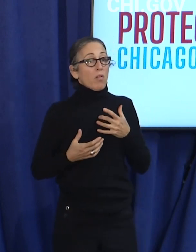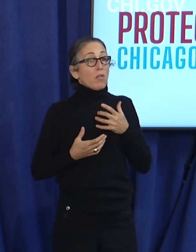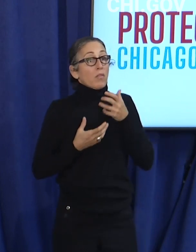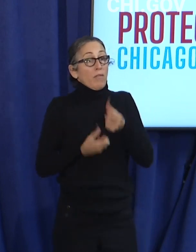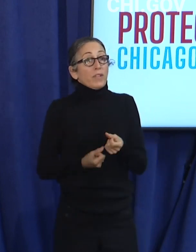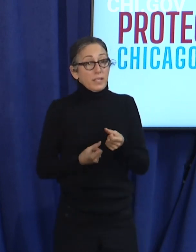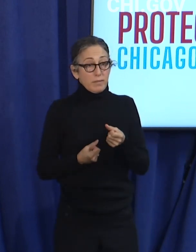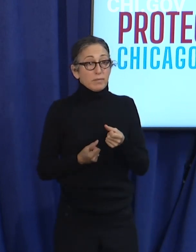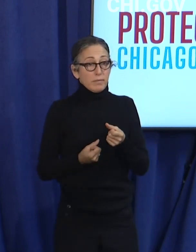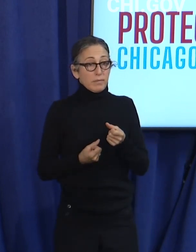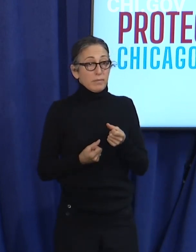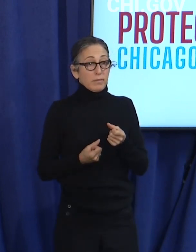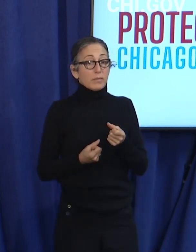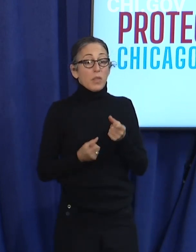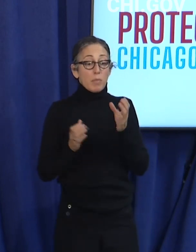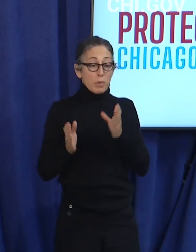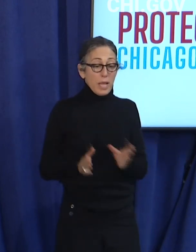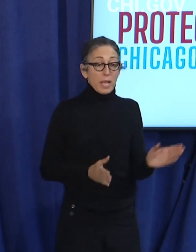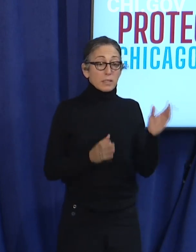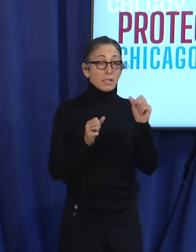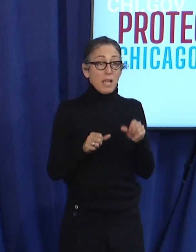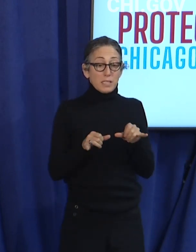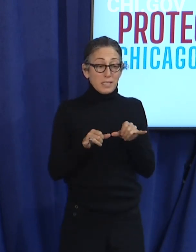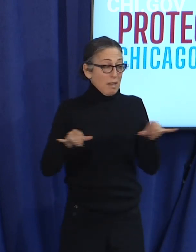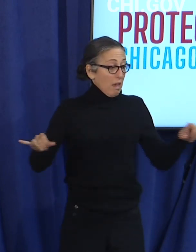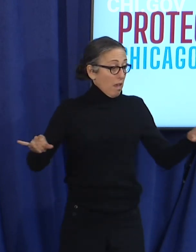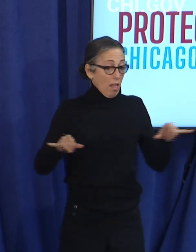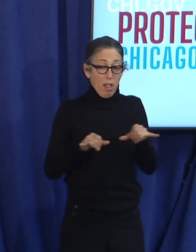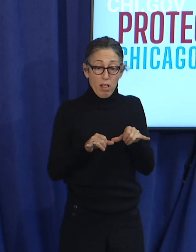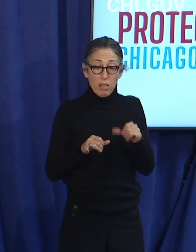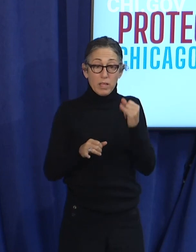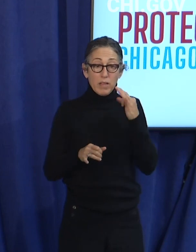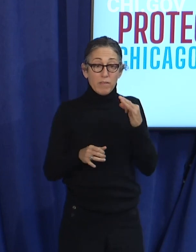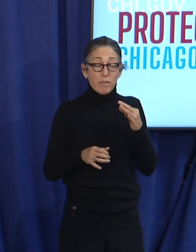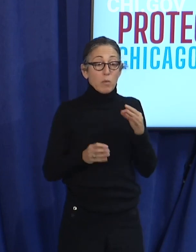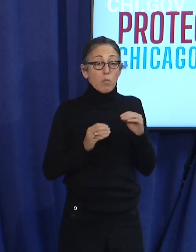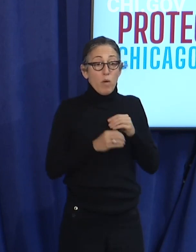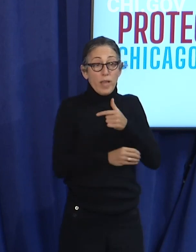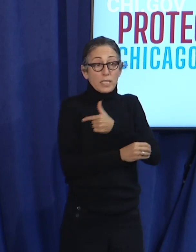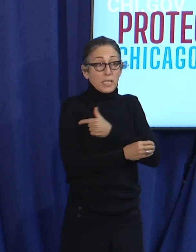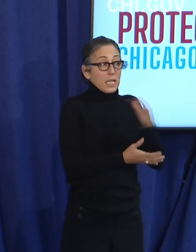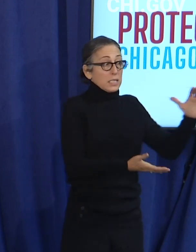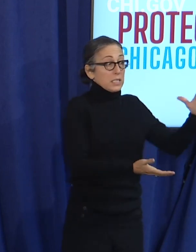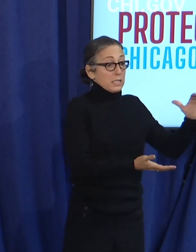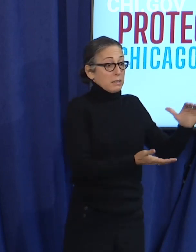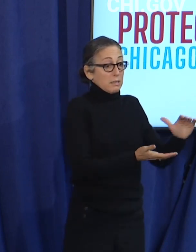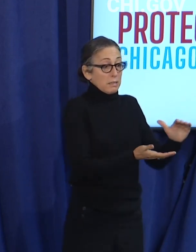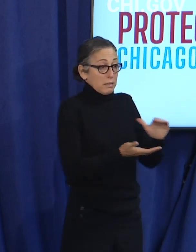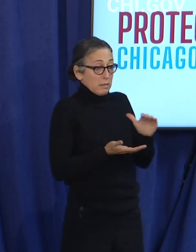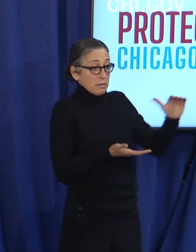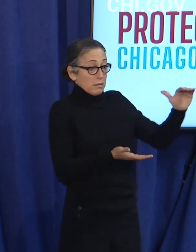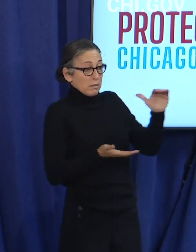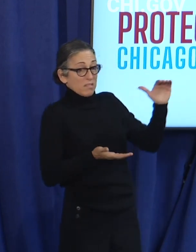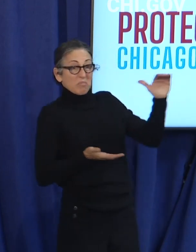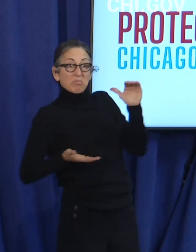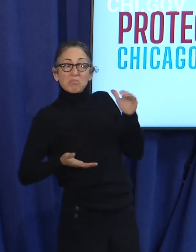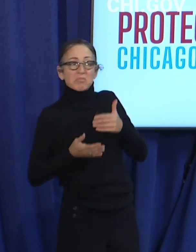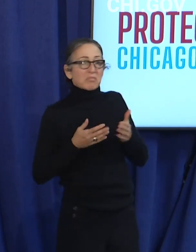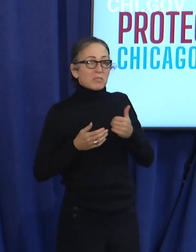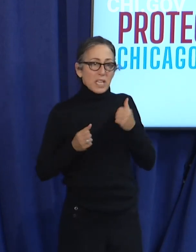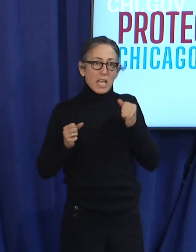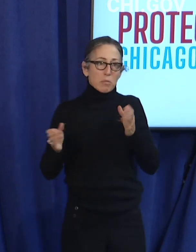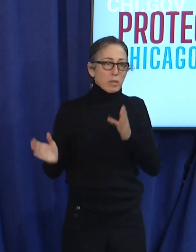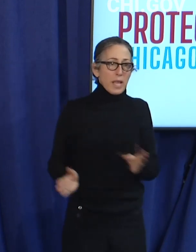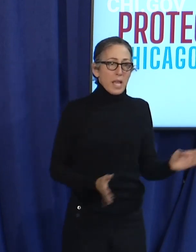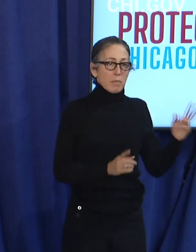that we will be able to grow them or shrink them as vaccine is available and as we learn more, with a lot of input from